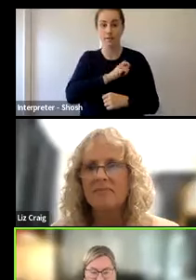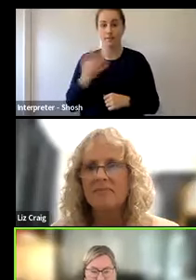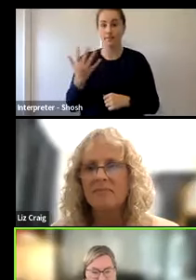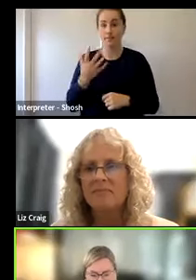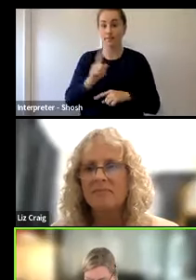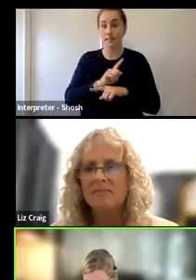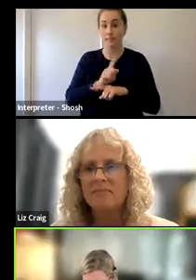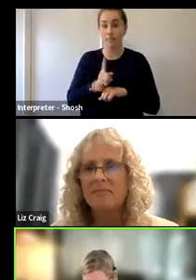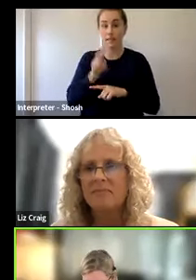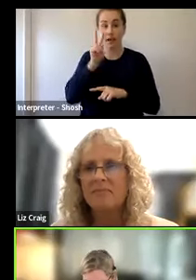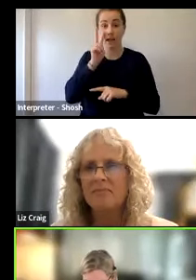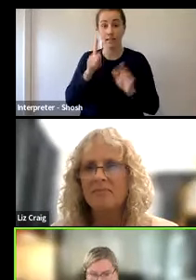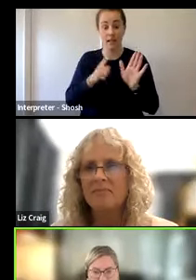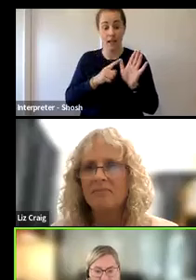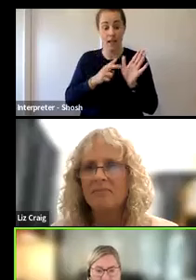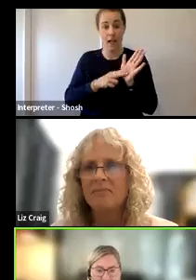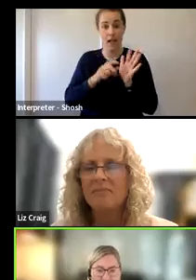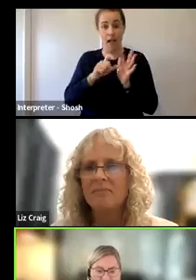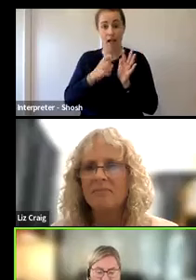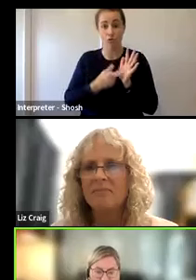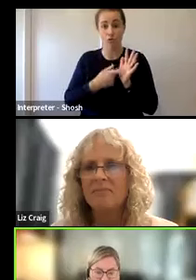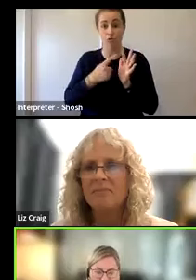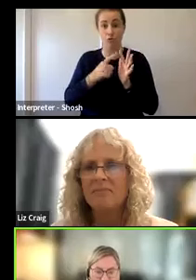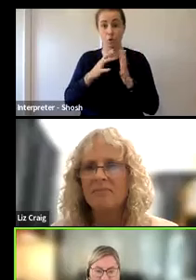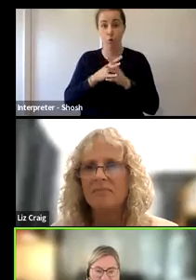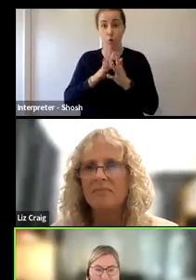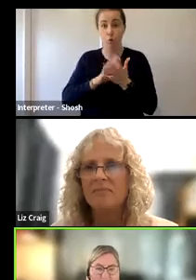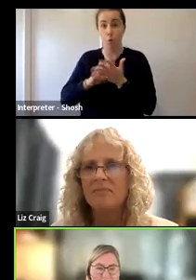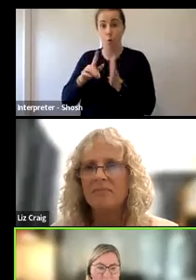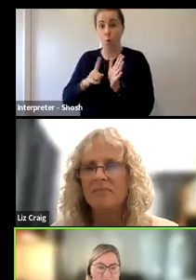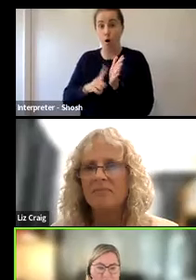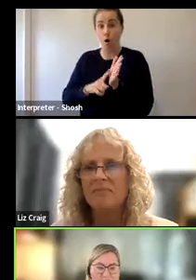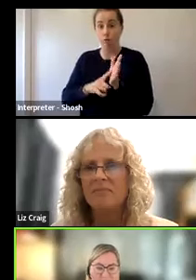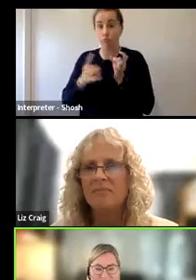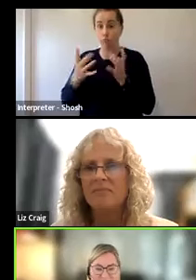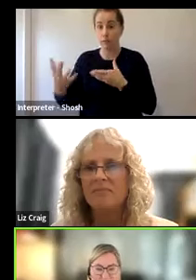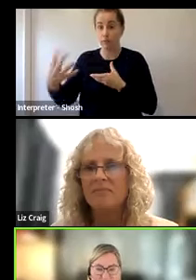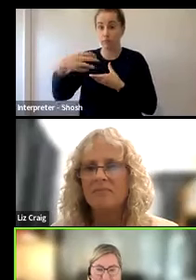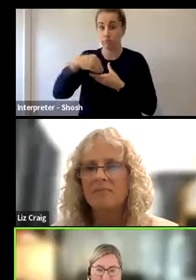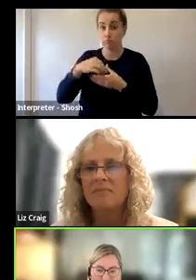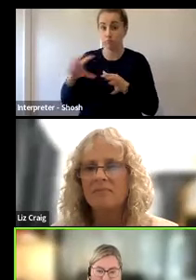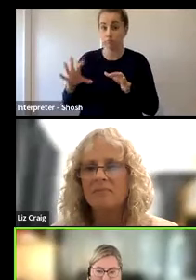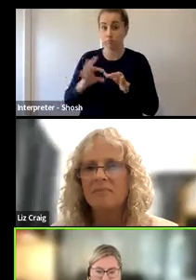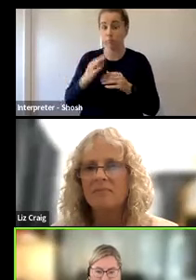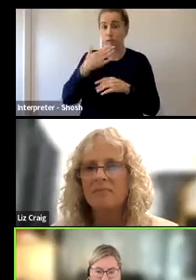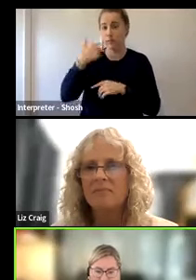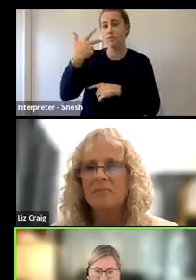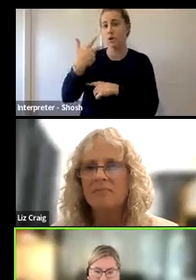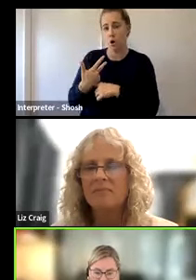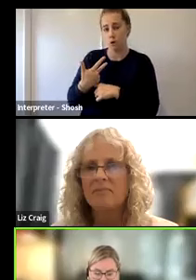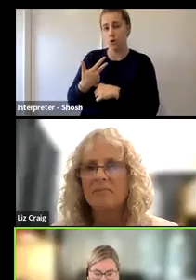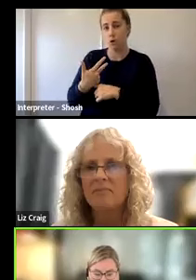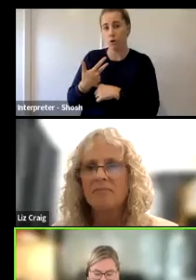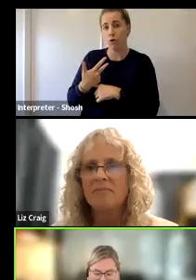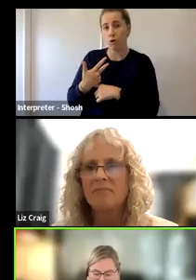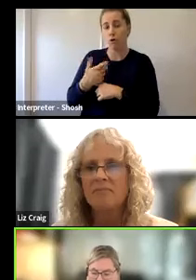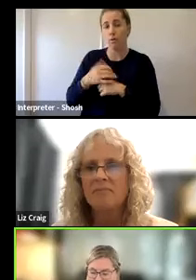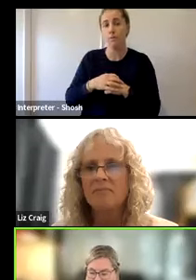I see Andrew Hall is in the Zoom room. Andrew, if you could please turn on your camera